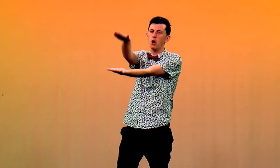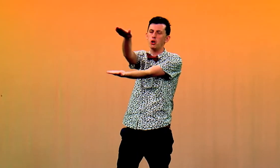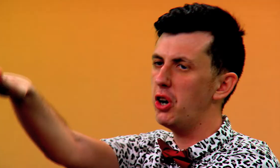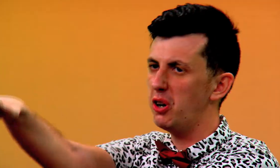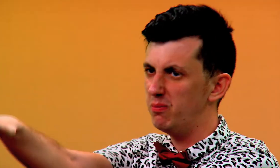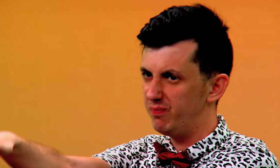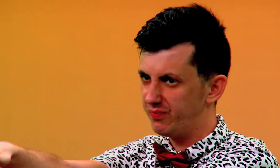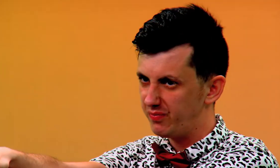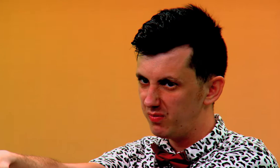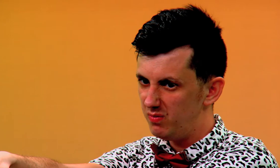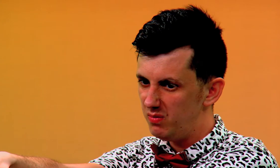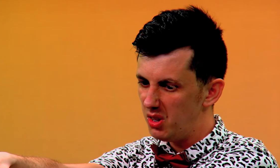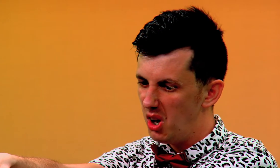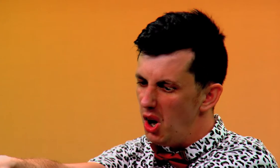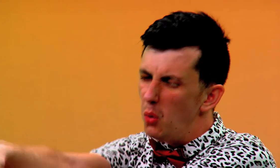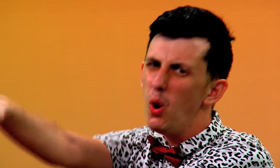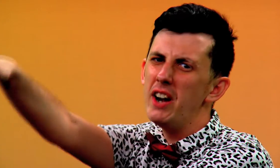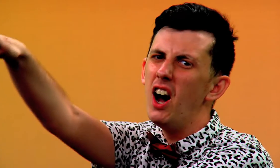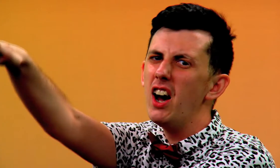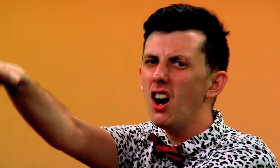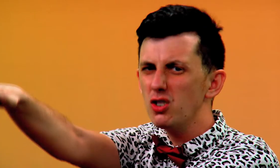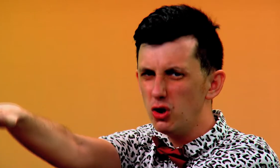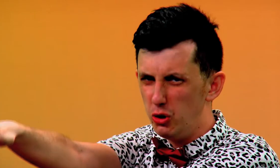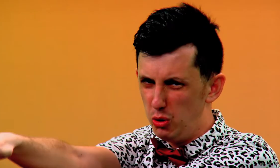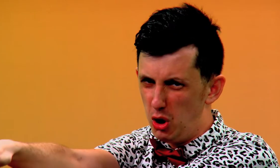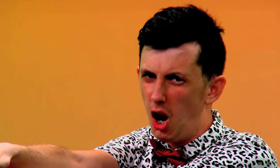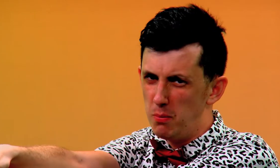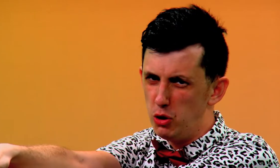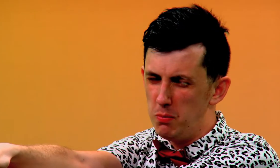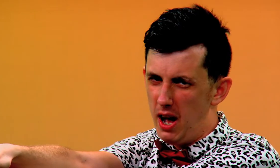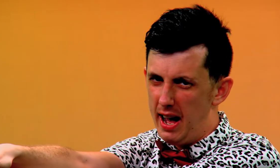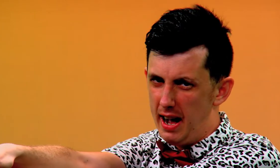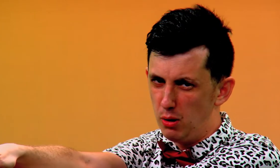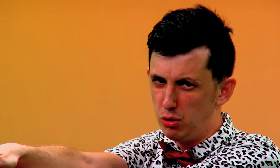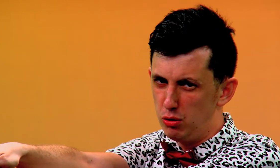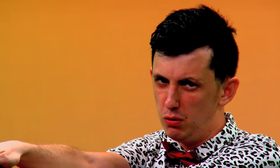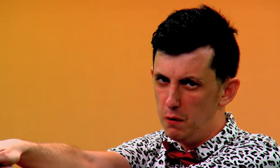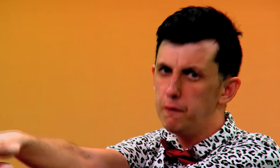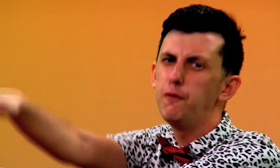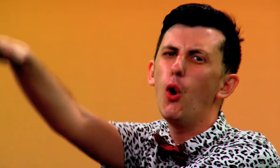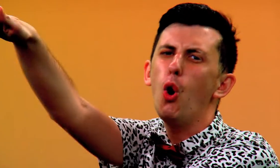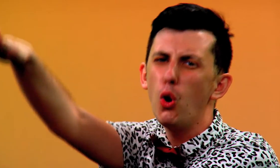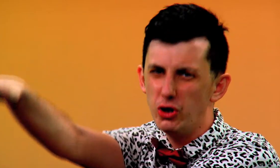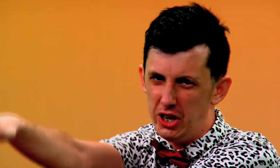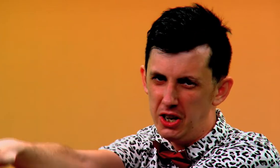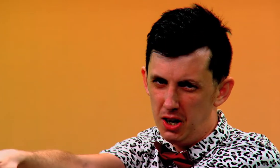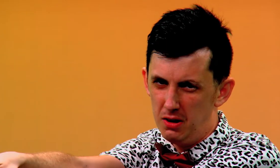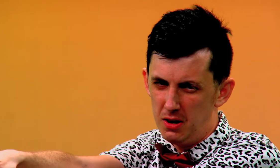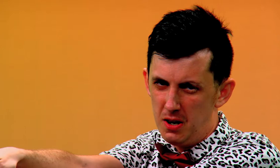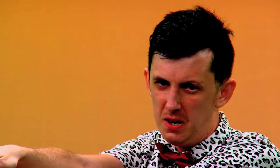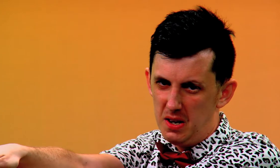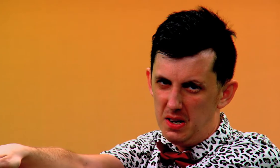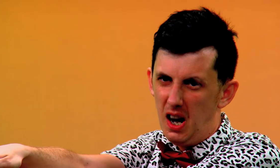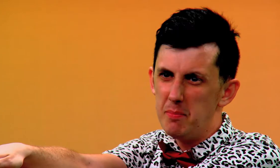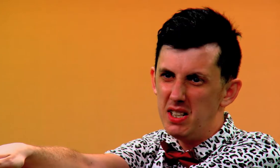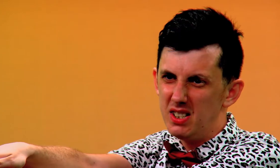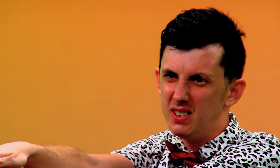"Monkey, when I asked you to come to my house for dinner, I meant to